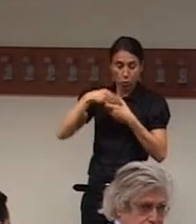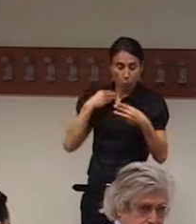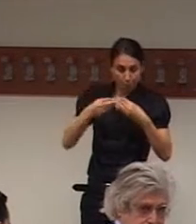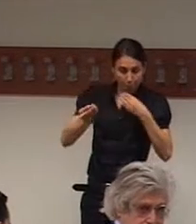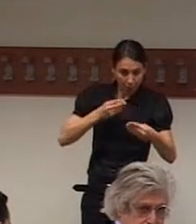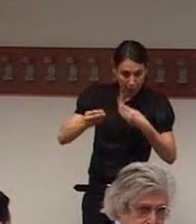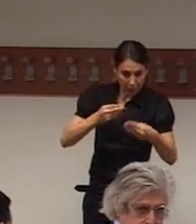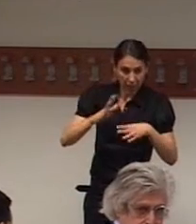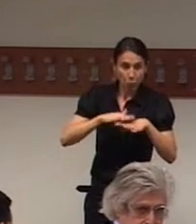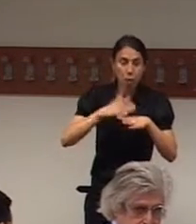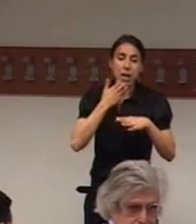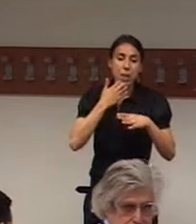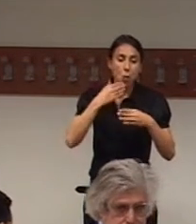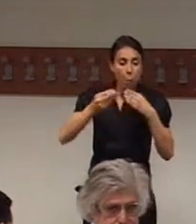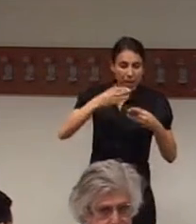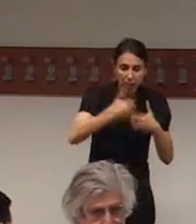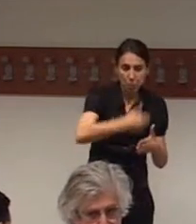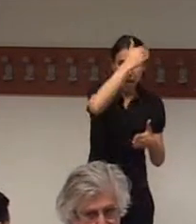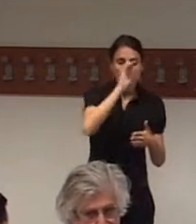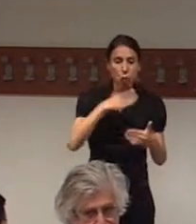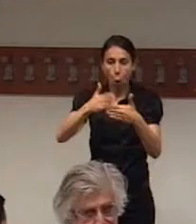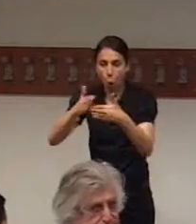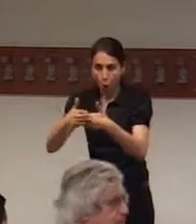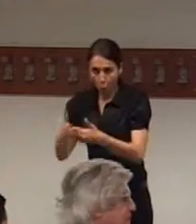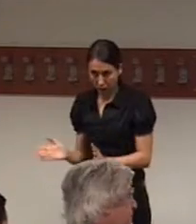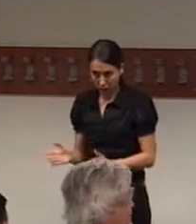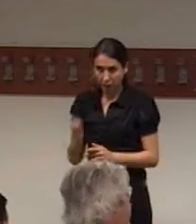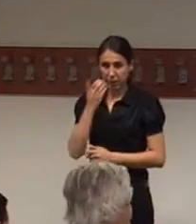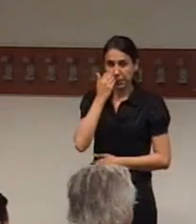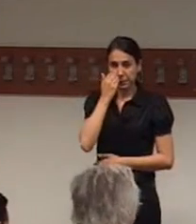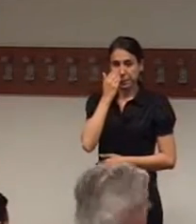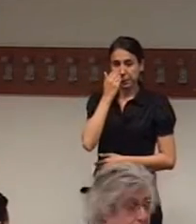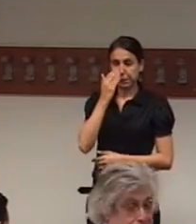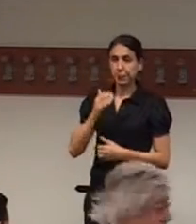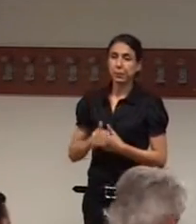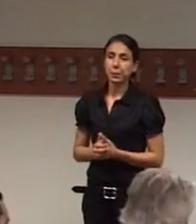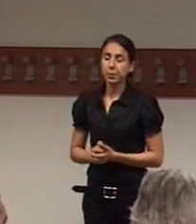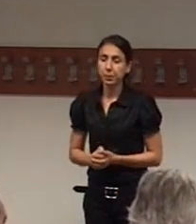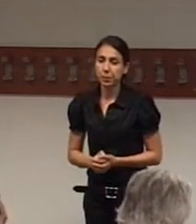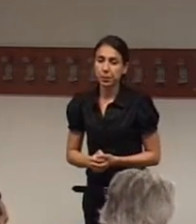But when it's outdoors, yes, definitely. Thank you.